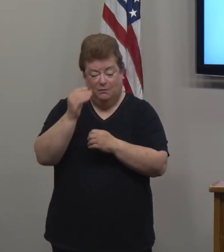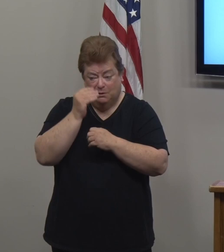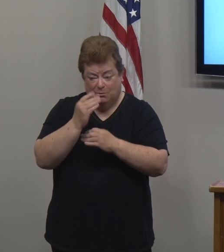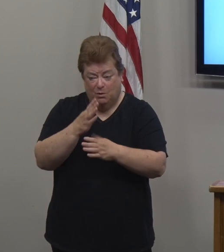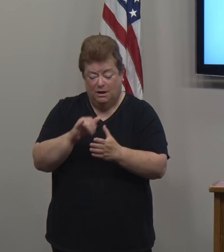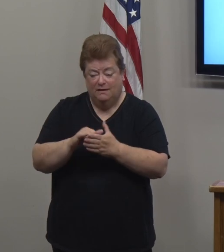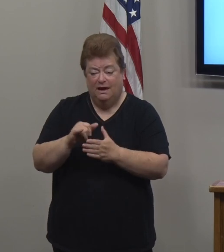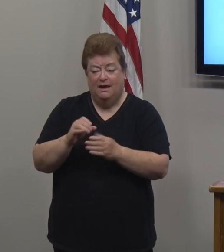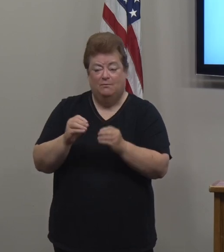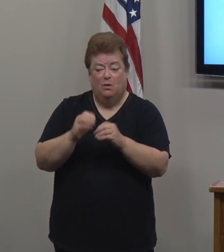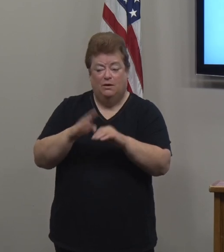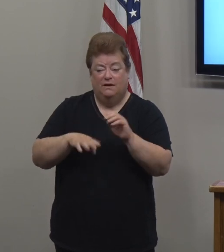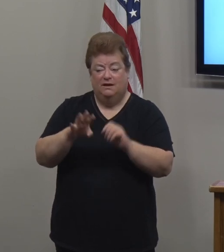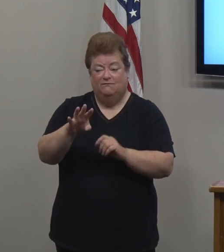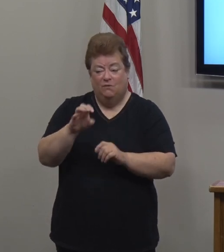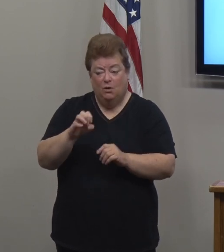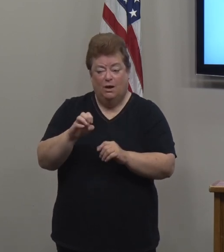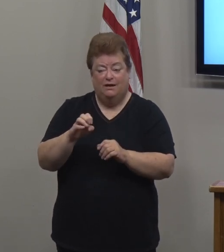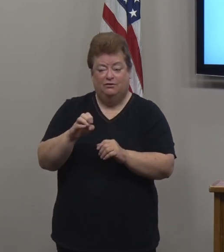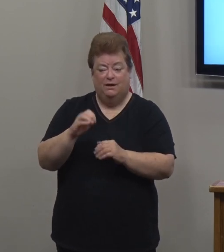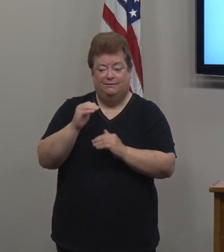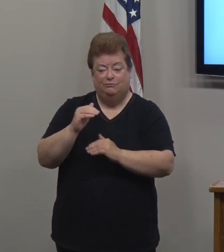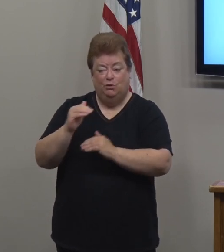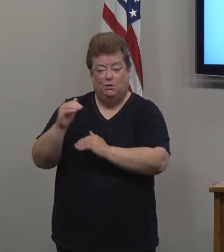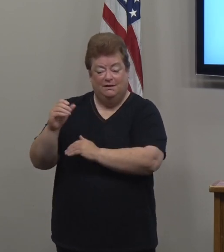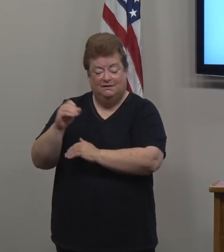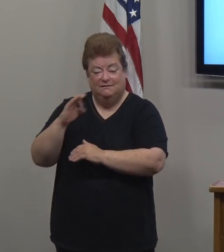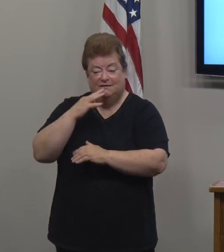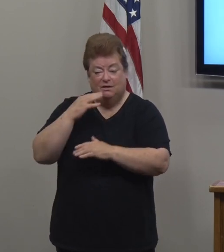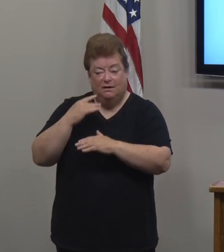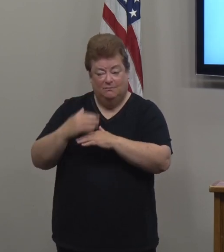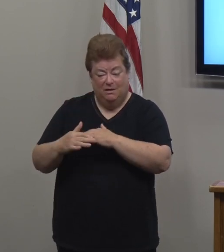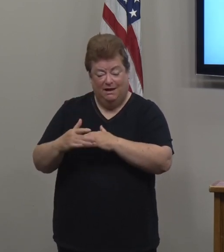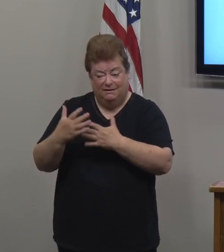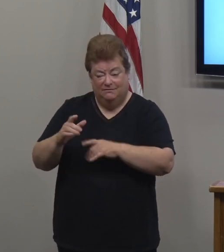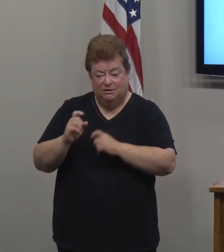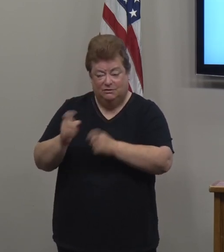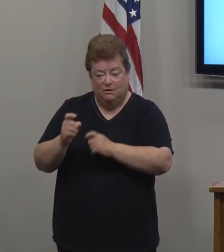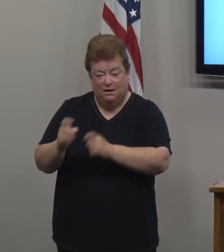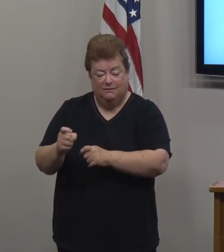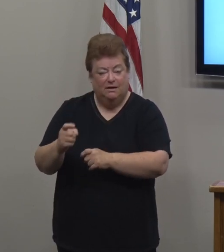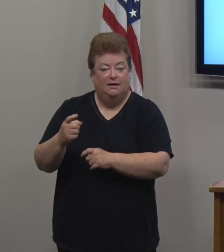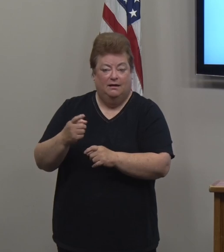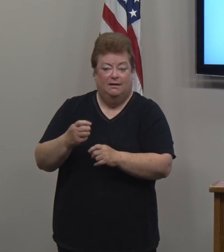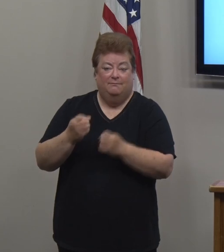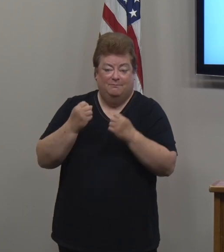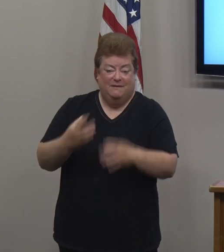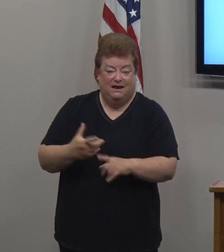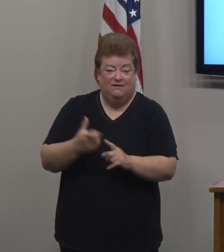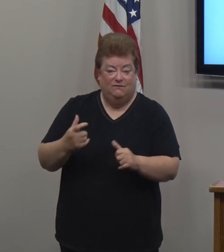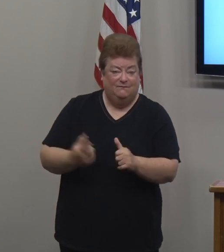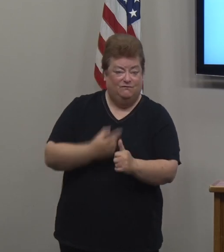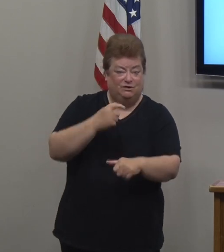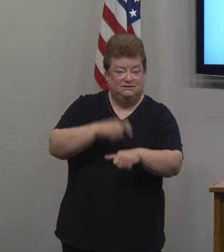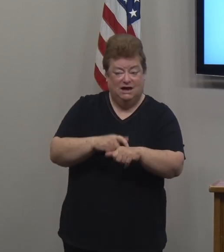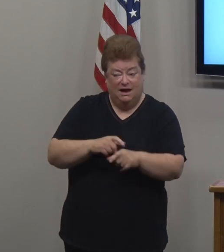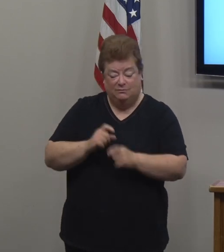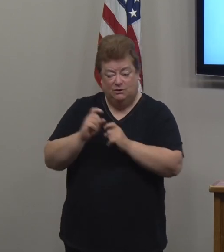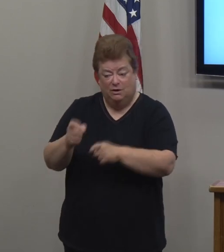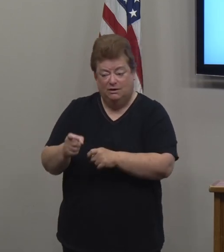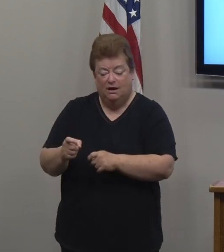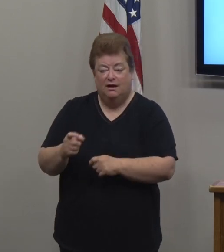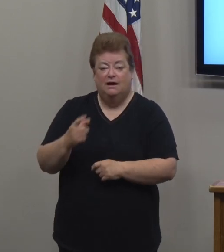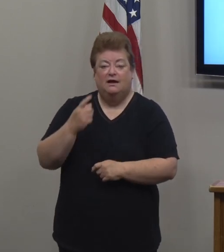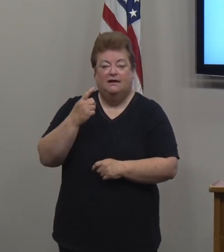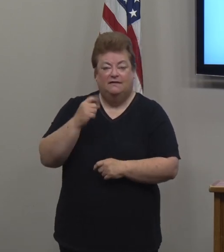400 units of blood have been donated, 80 of those donations from first-time donors. And at last count, 300 appointments for